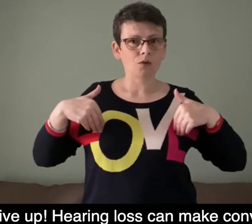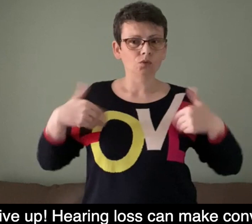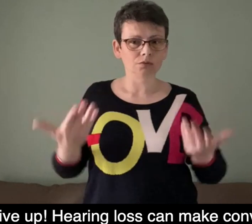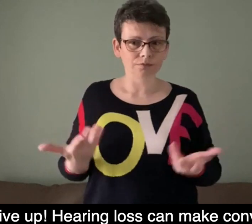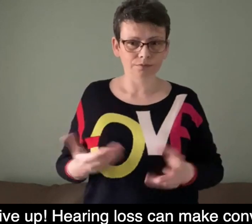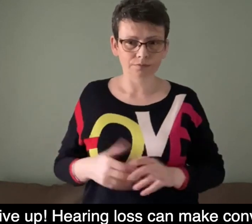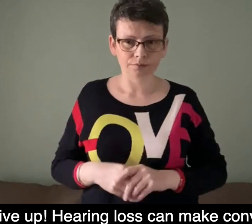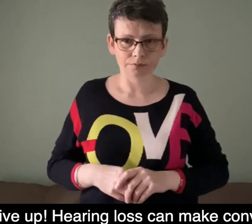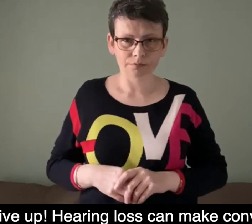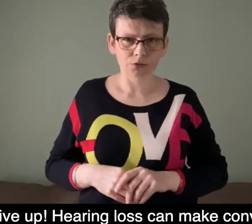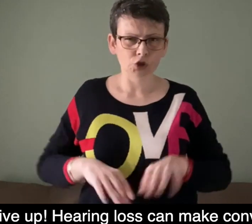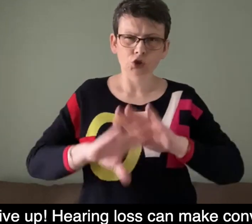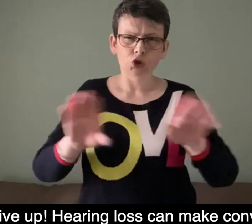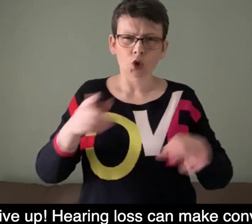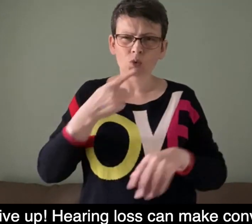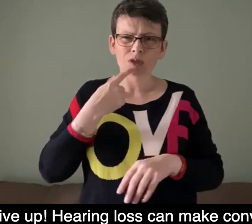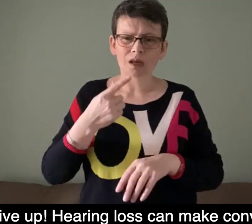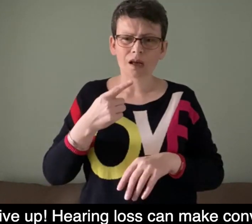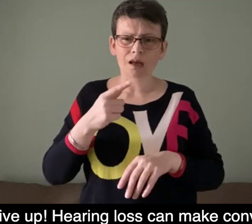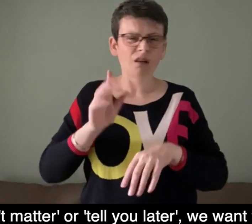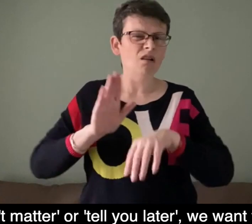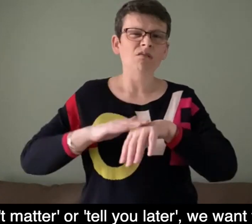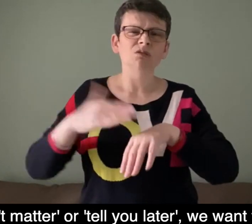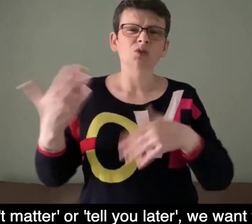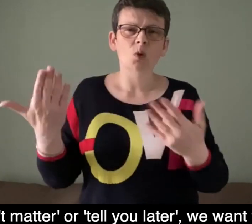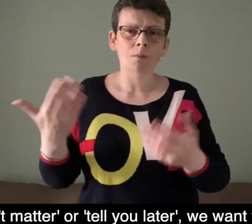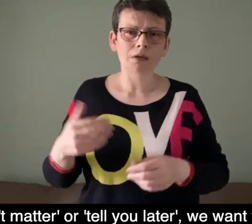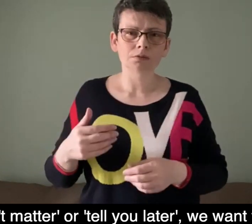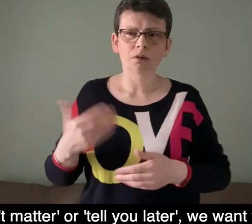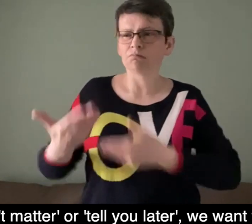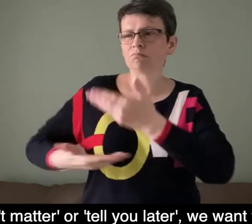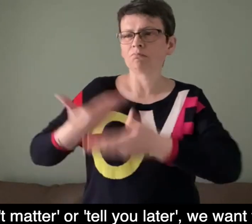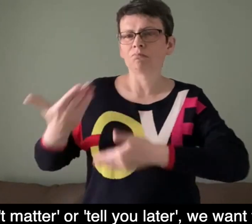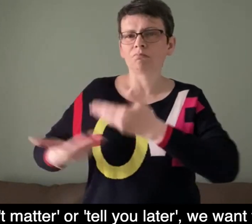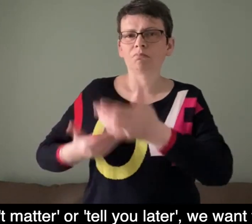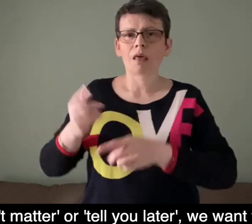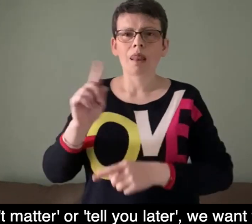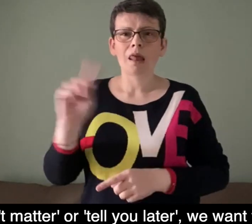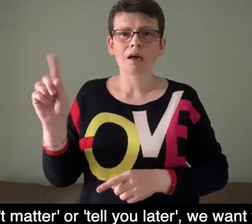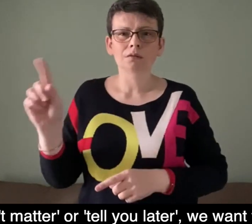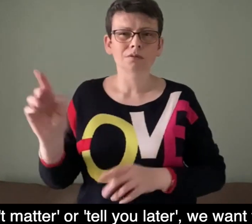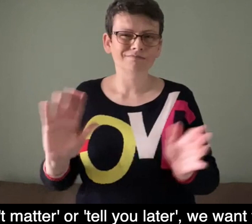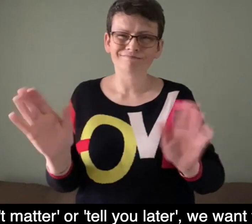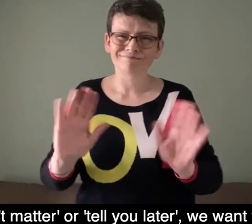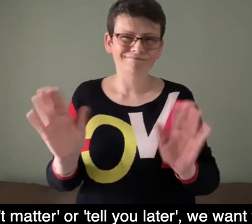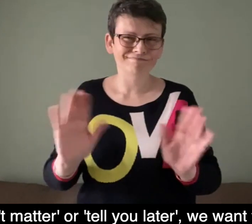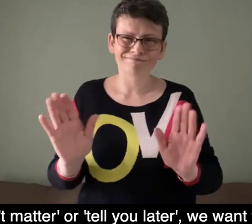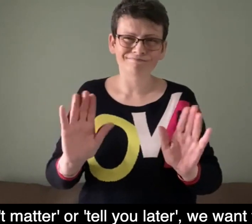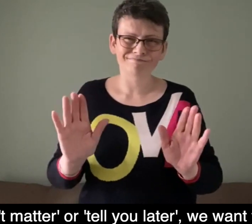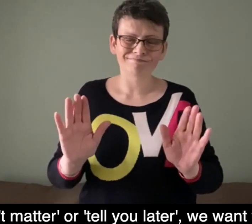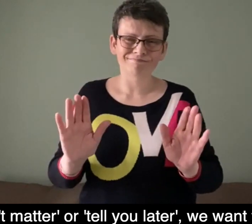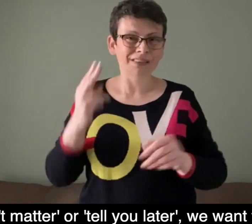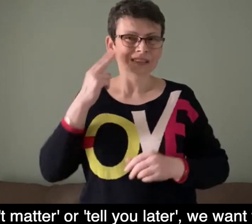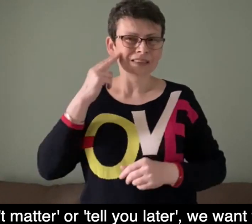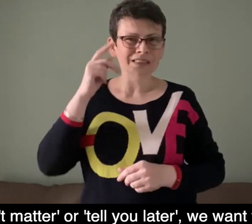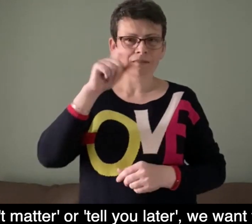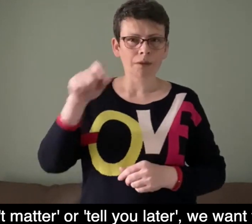Don't say things like, "It doesn't matter," or "tell you later." We want to be included